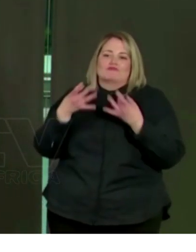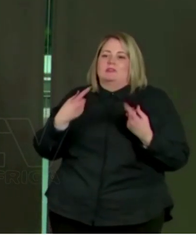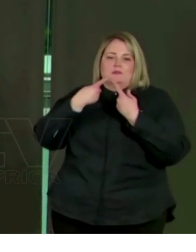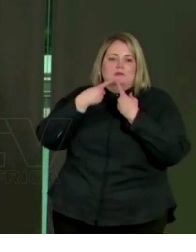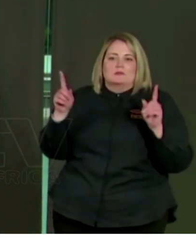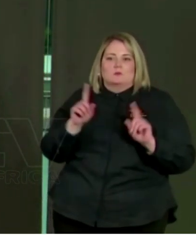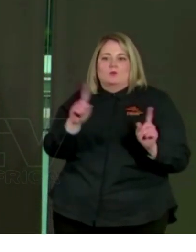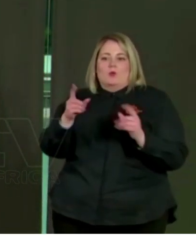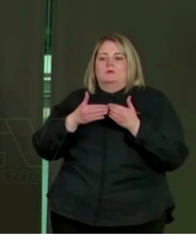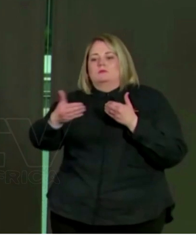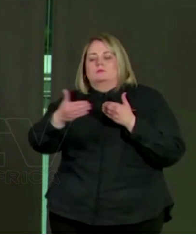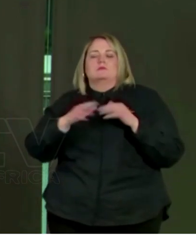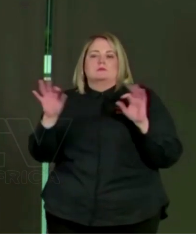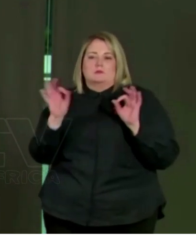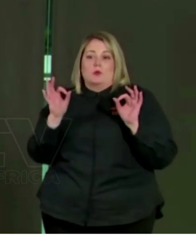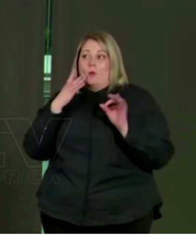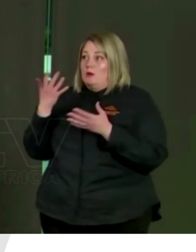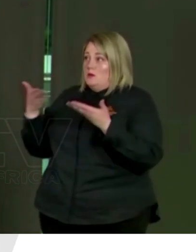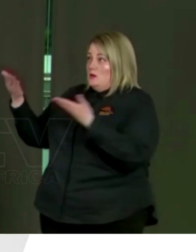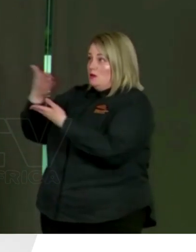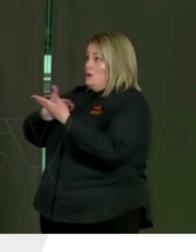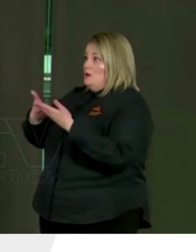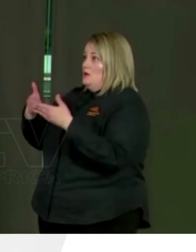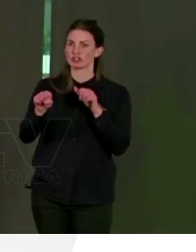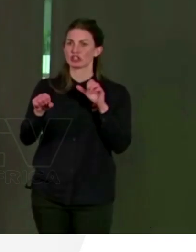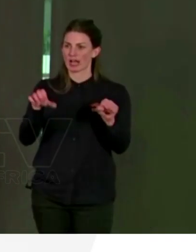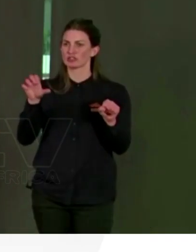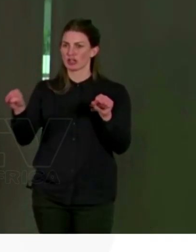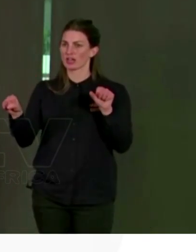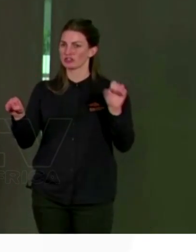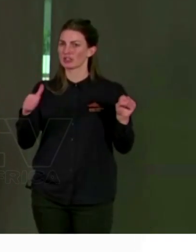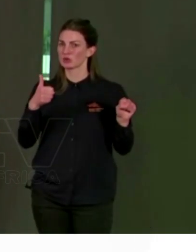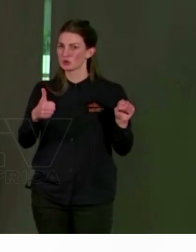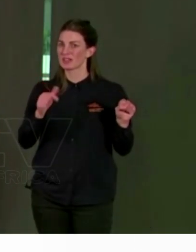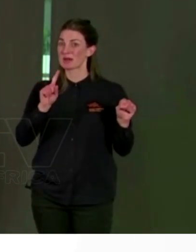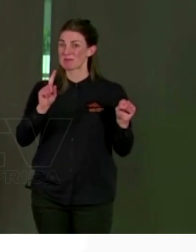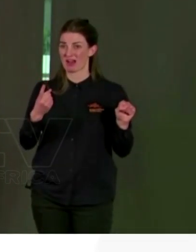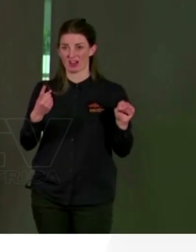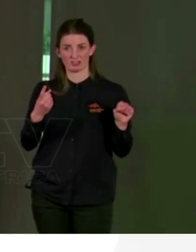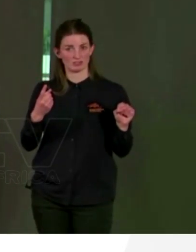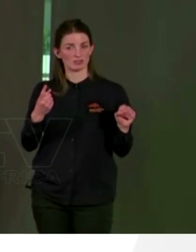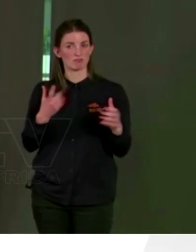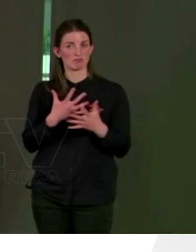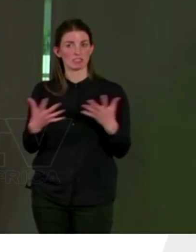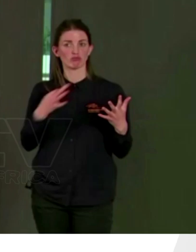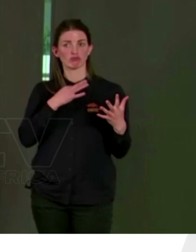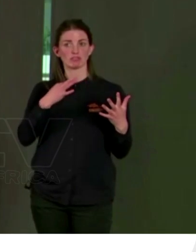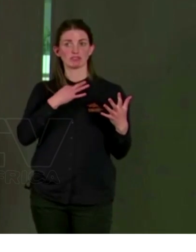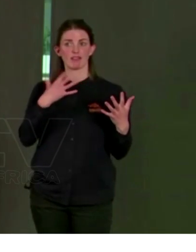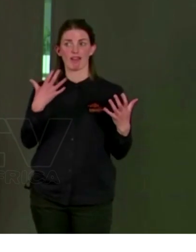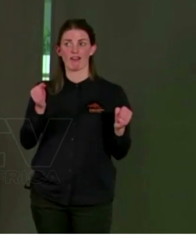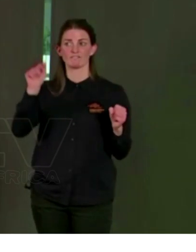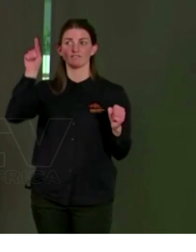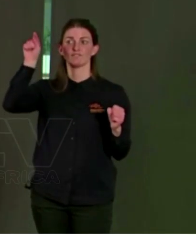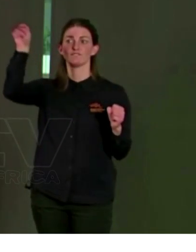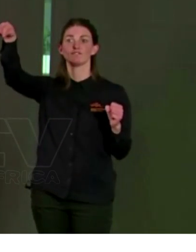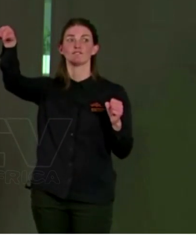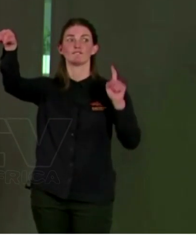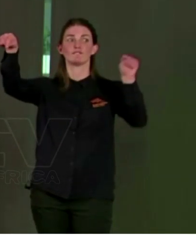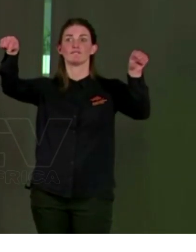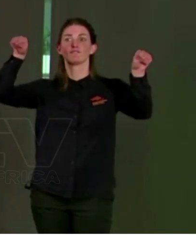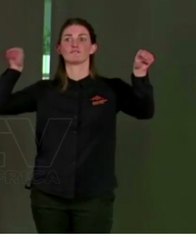are, we'll be certainly coming out and sharing that with all Victorians. This is the biggest outbreak we've seen in Australia this year.